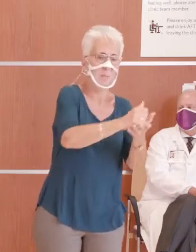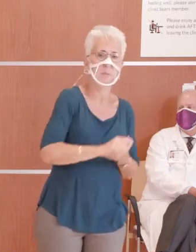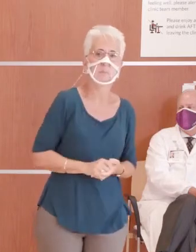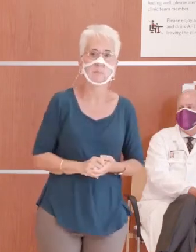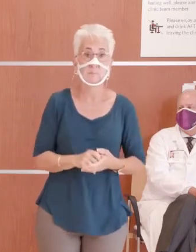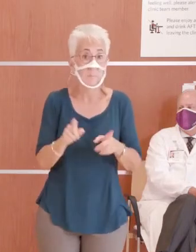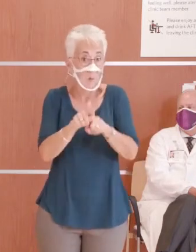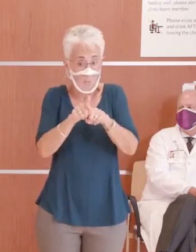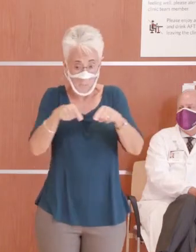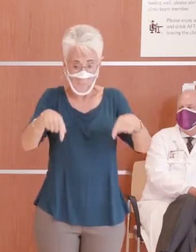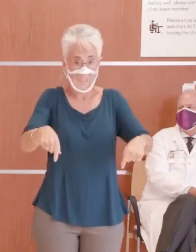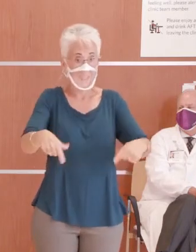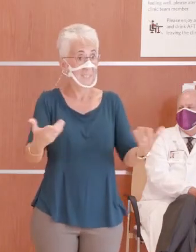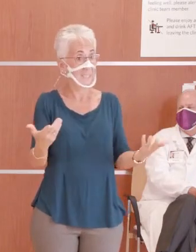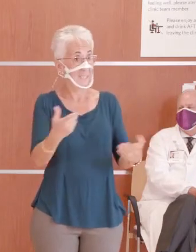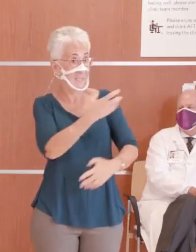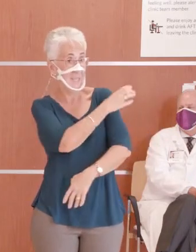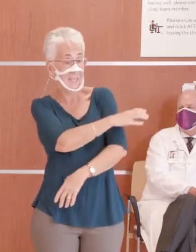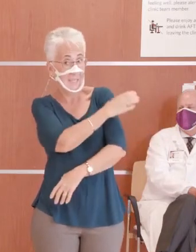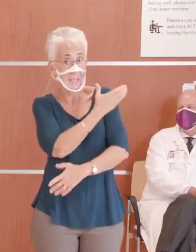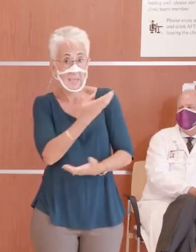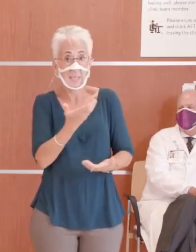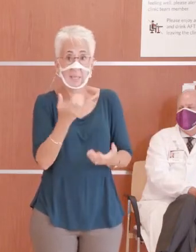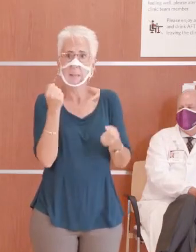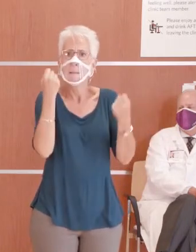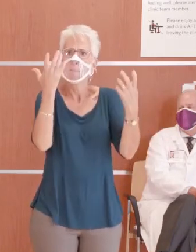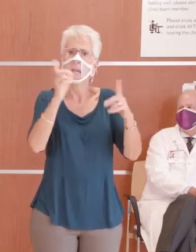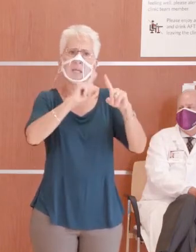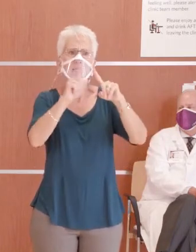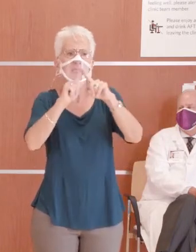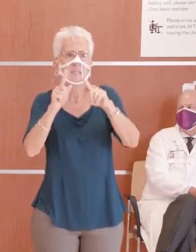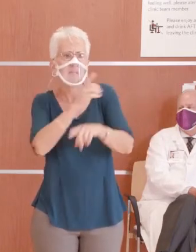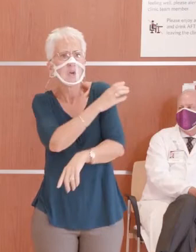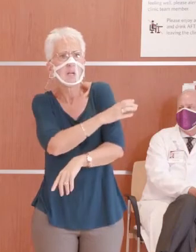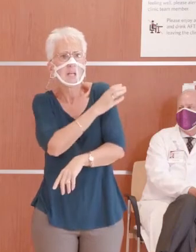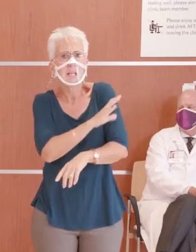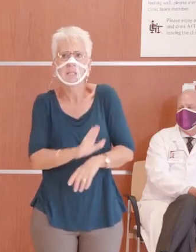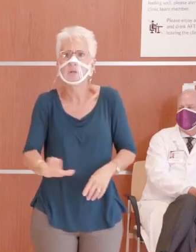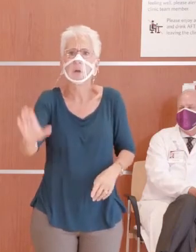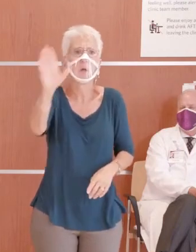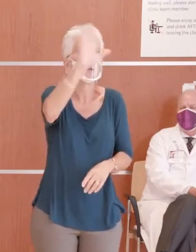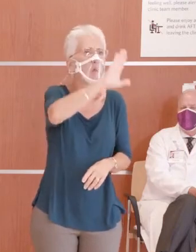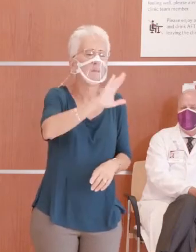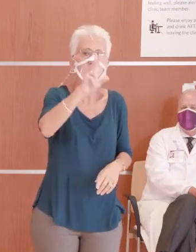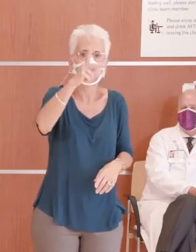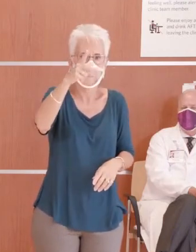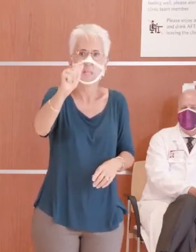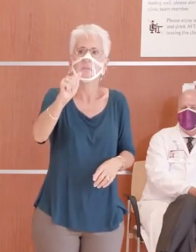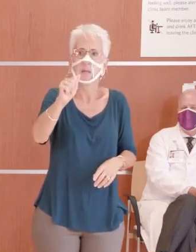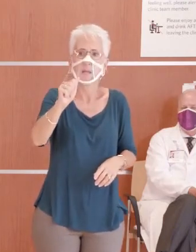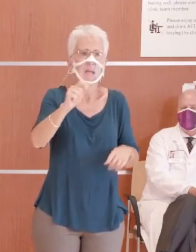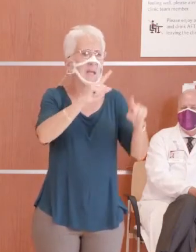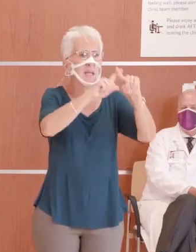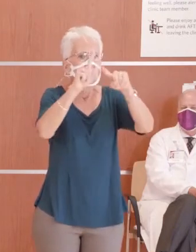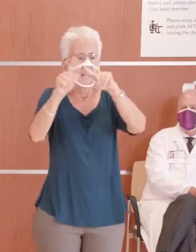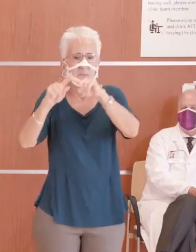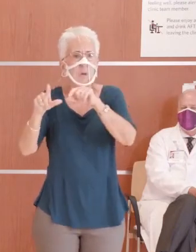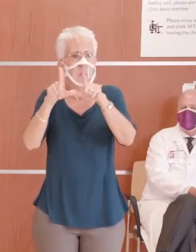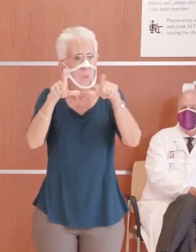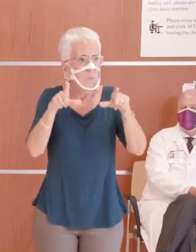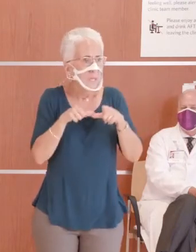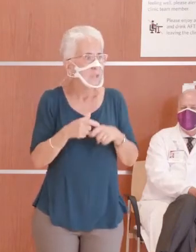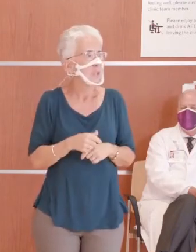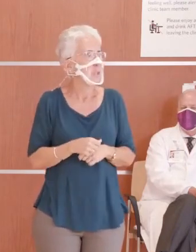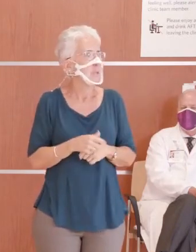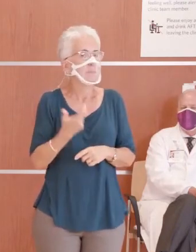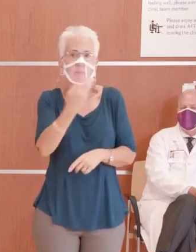like this clinic here, and many clinics that have been happening throughout the Commonwealth in different locations. They're happening